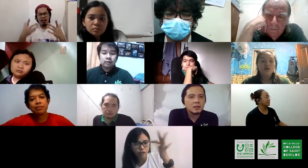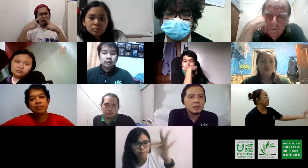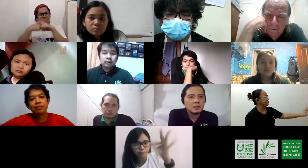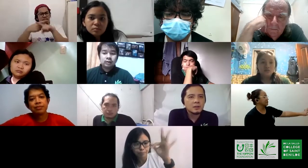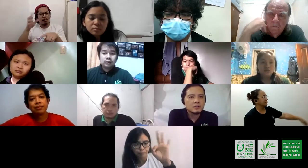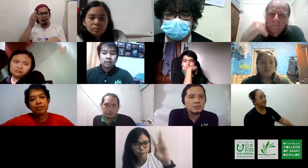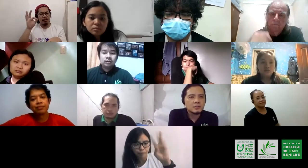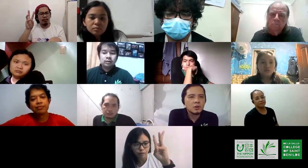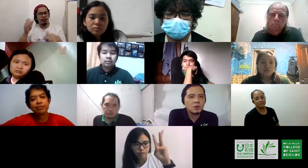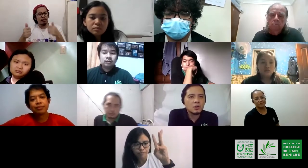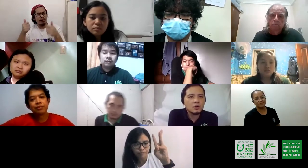1997,